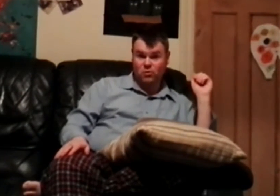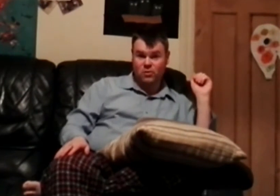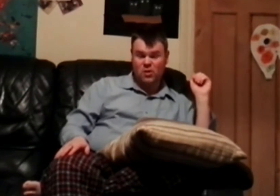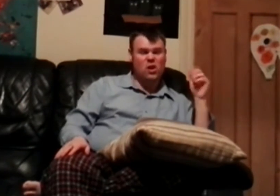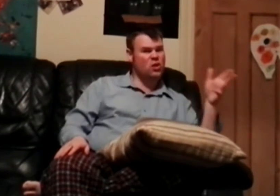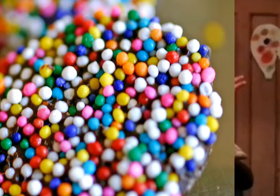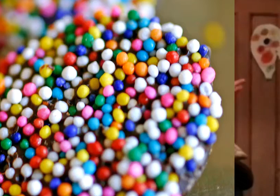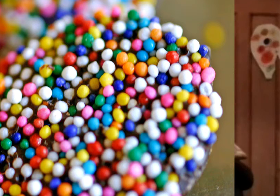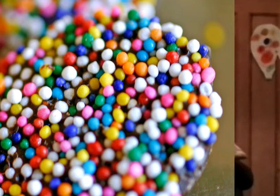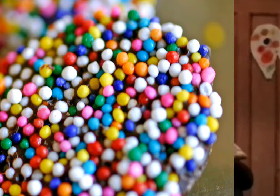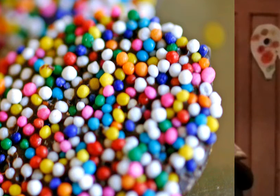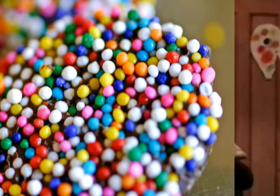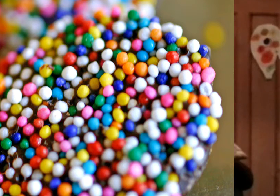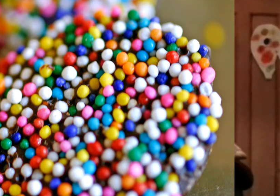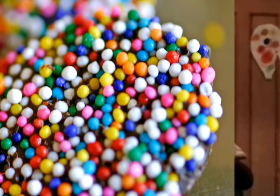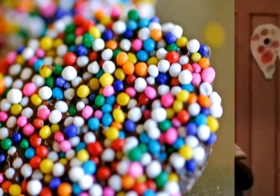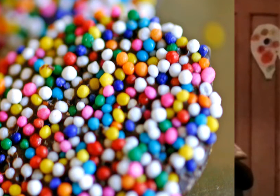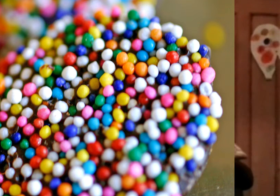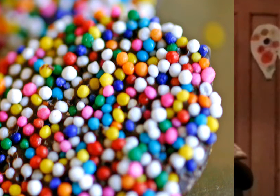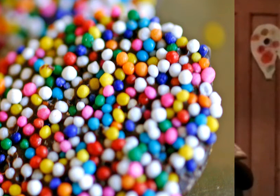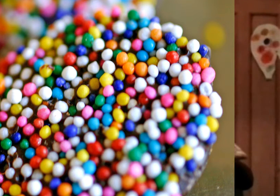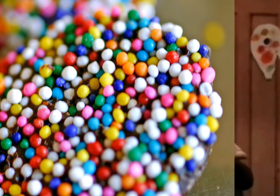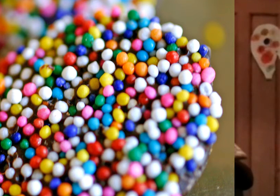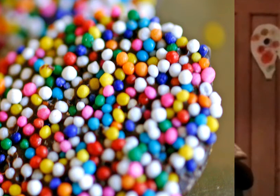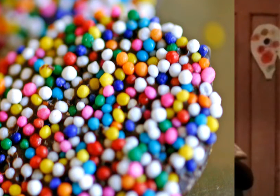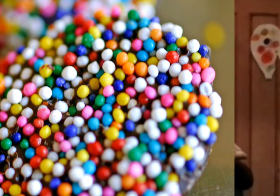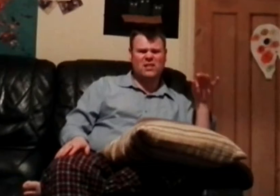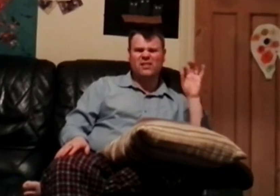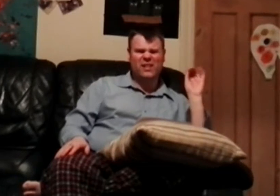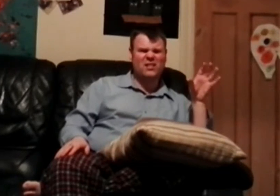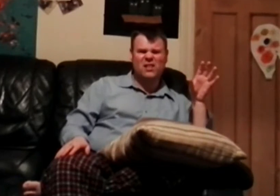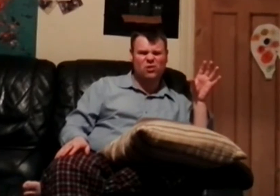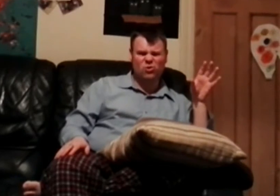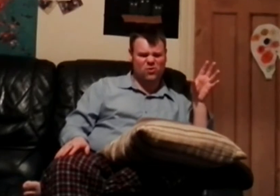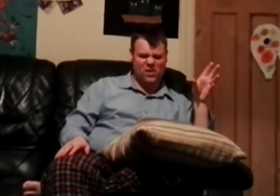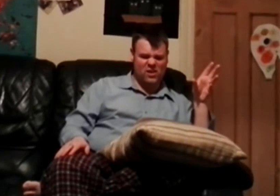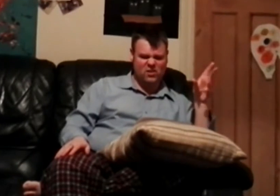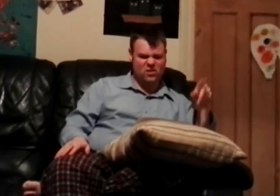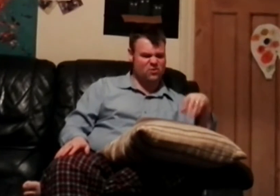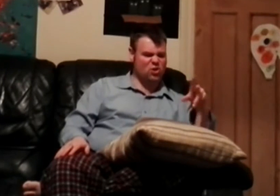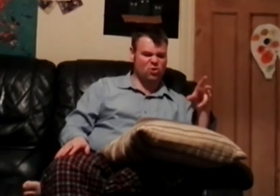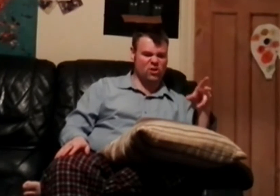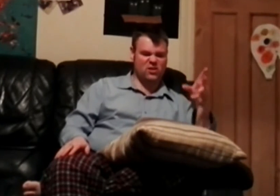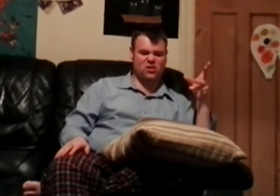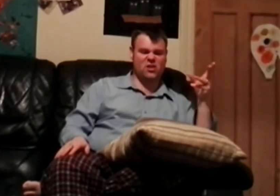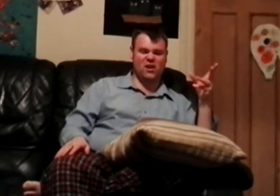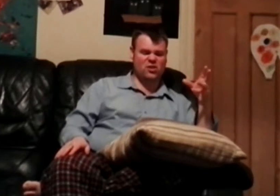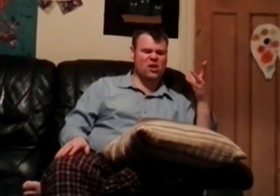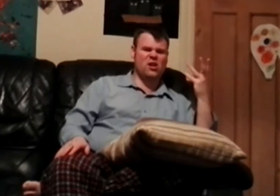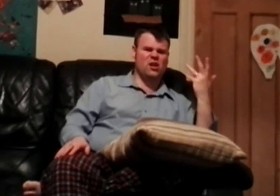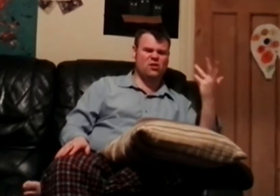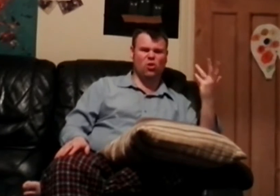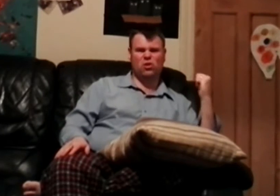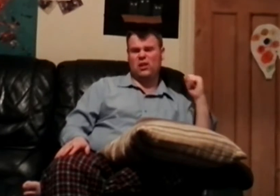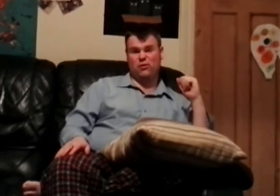Nonpareils, known as hundreds and thousands outside of North America, these nasty little spheres of sugar and starch adorn licorice